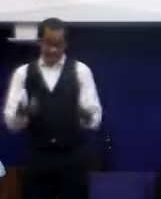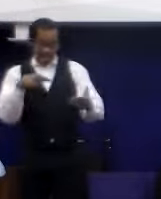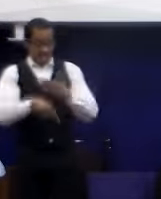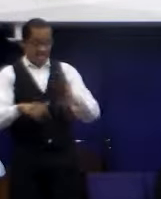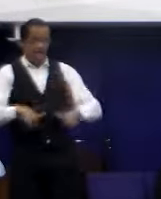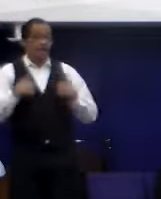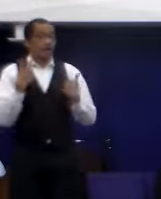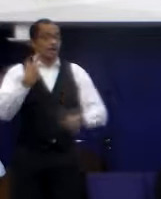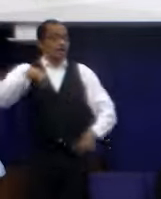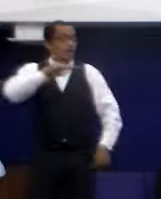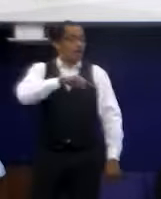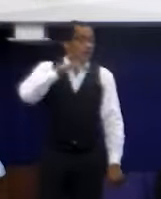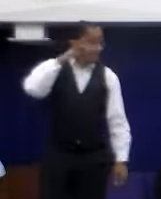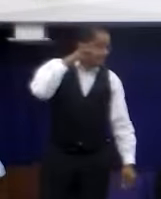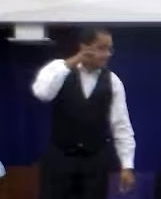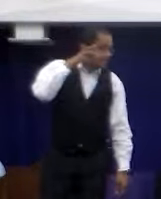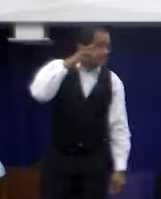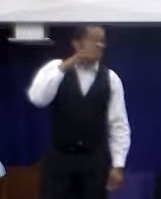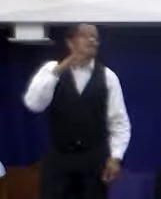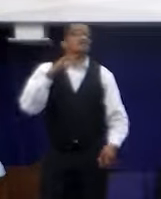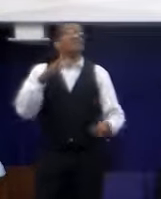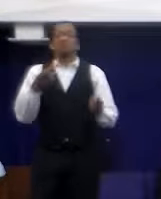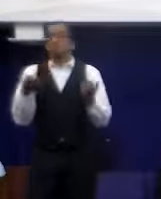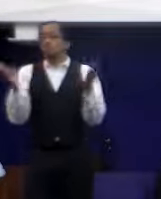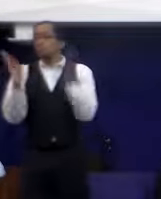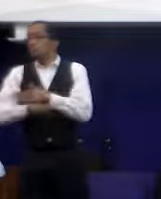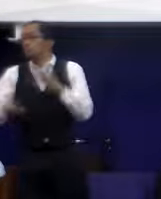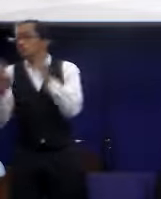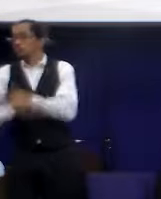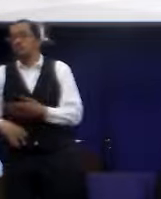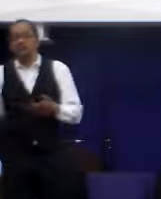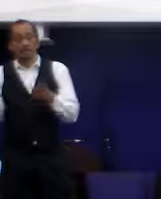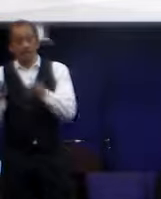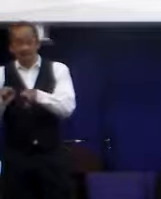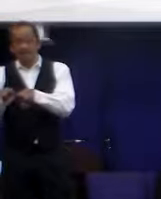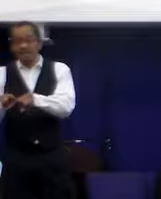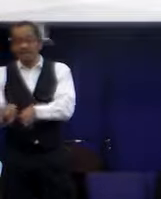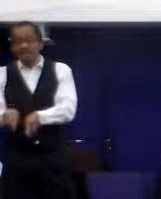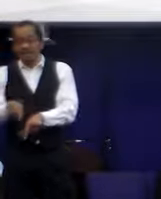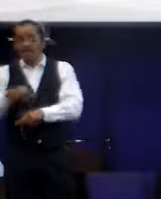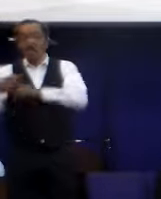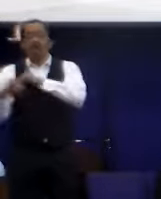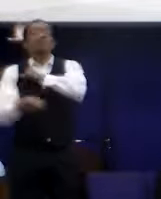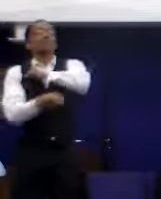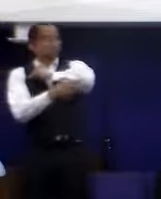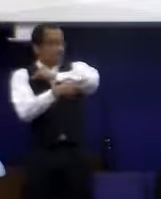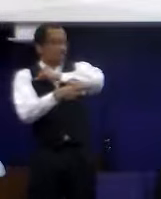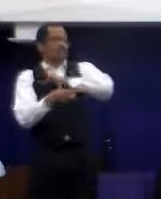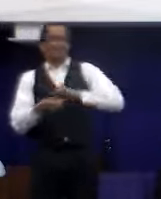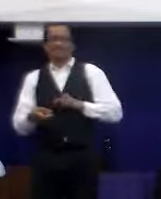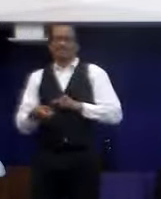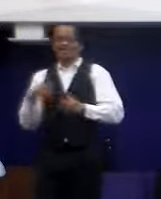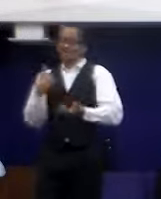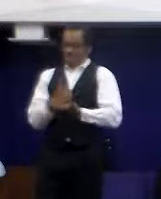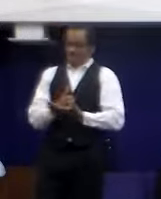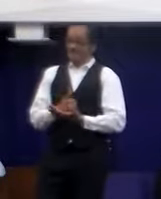don't listen, there's some consequences. That's right. Amen? If we don't listen, there's some consequences. Amen. Hallelujah.